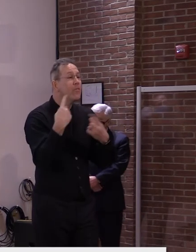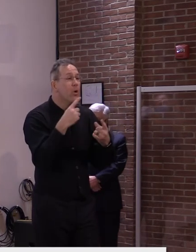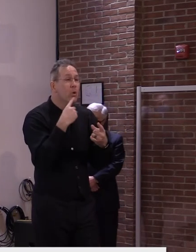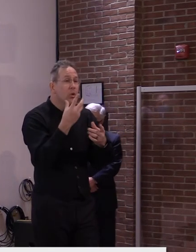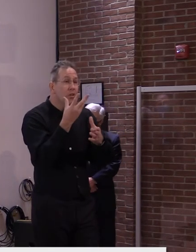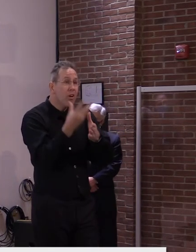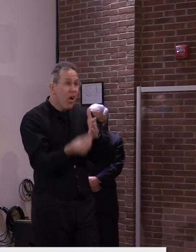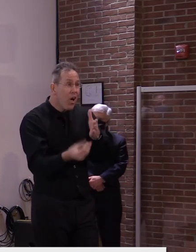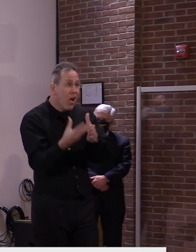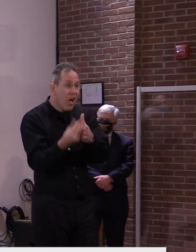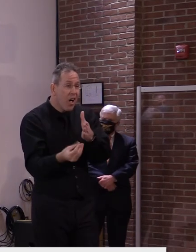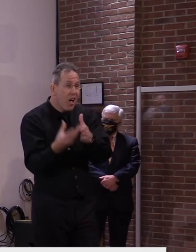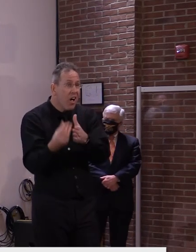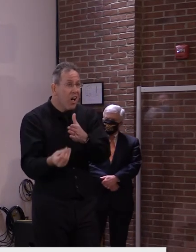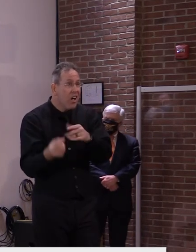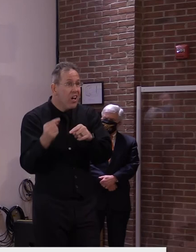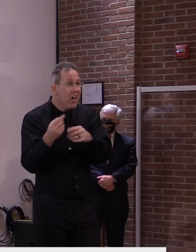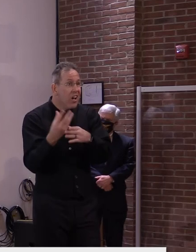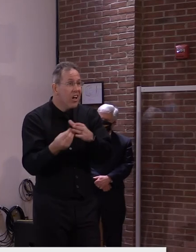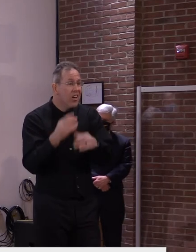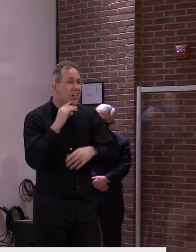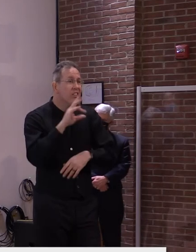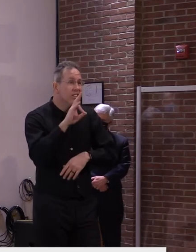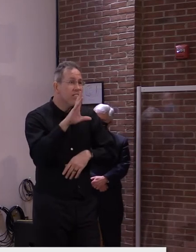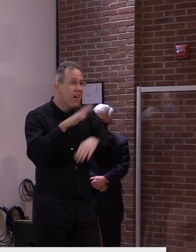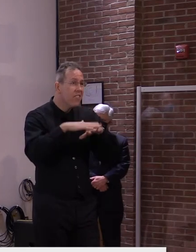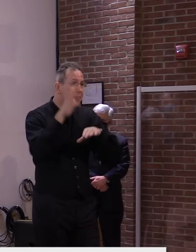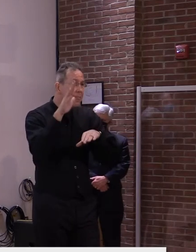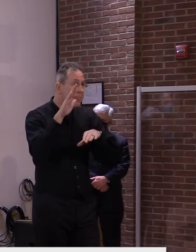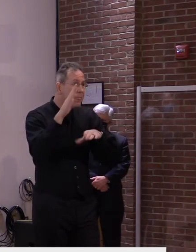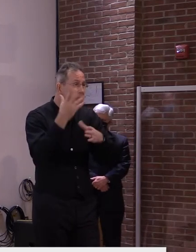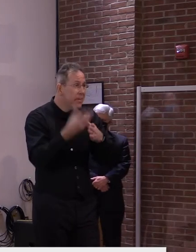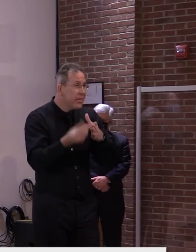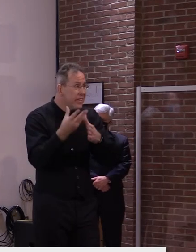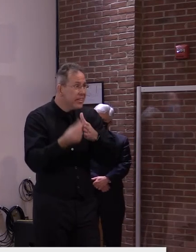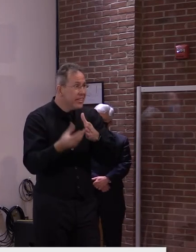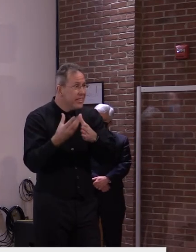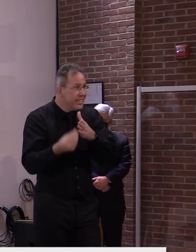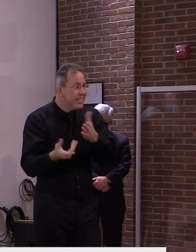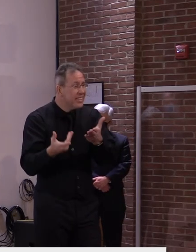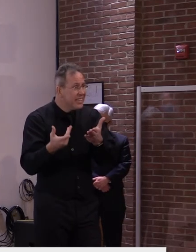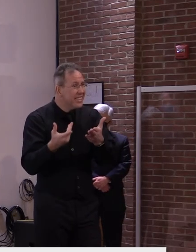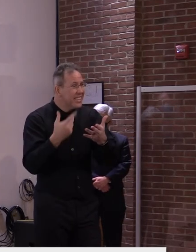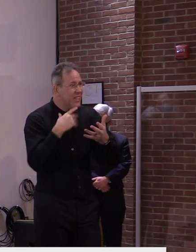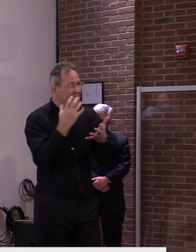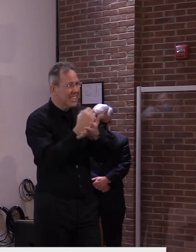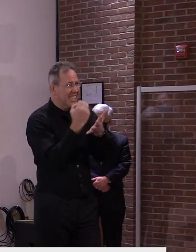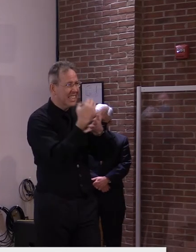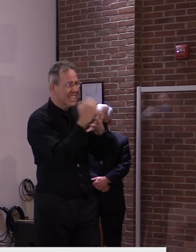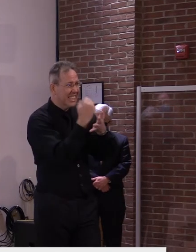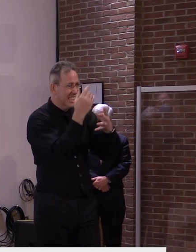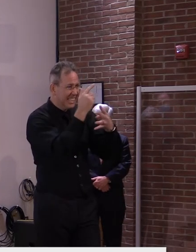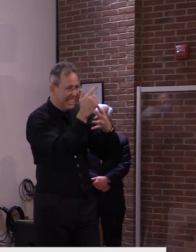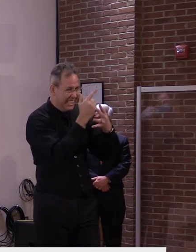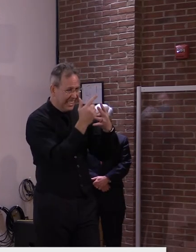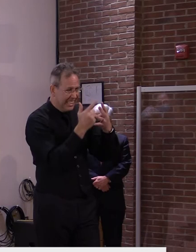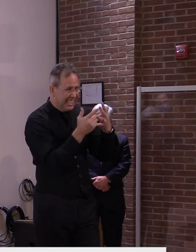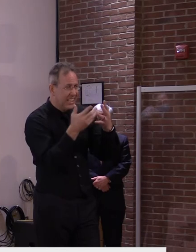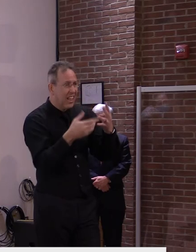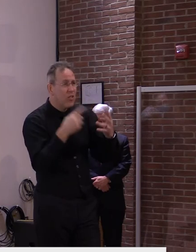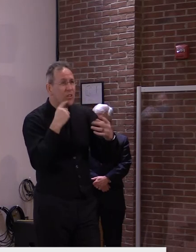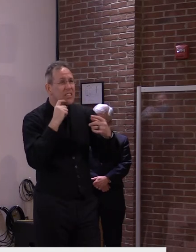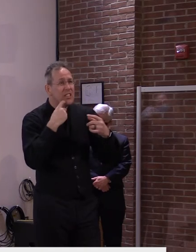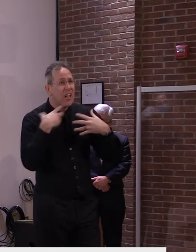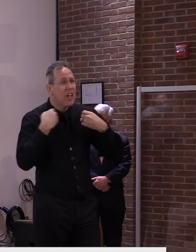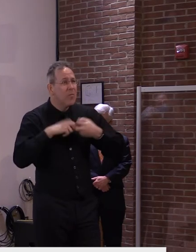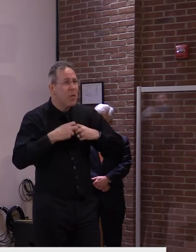from there. I mean, obviously after that population, we had said we want to get to those with health conditions